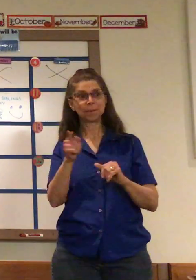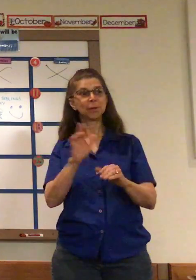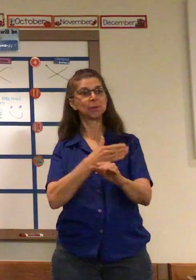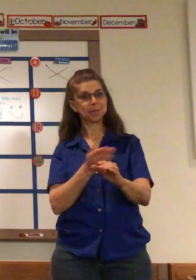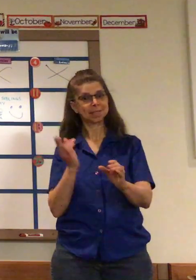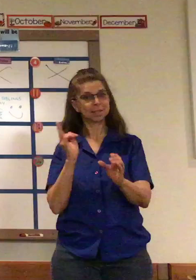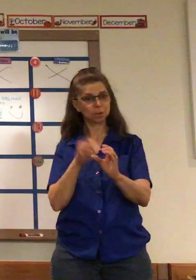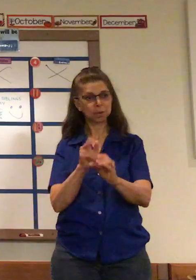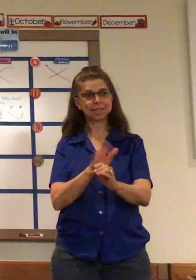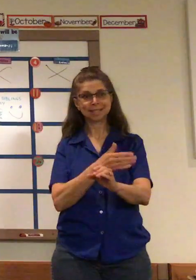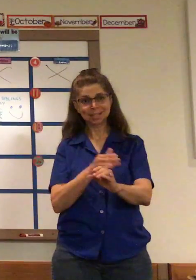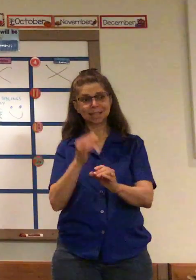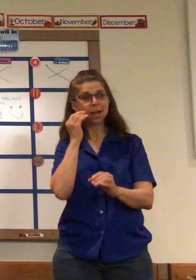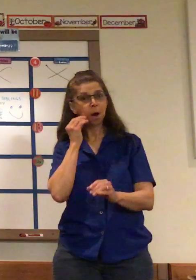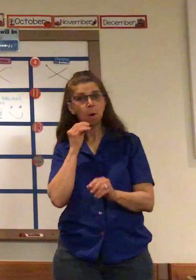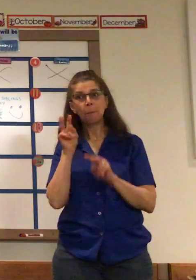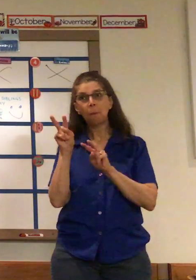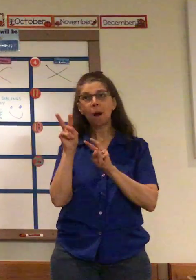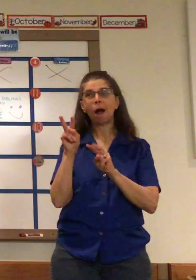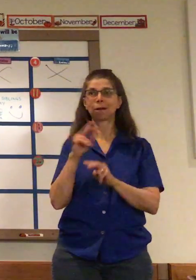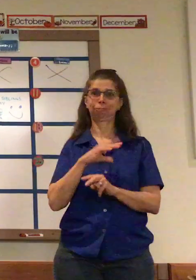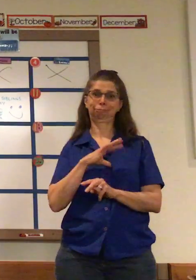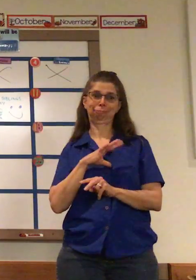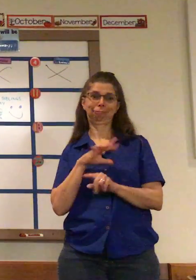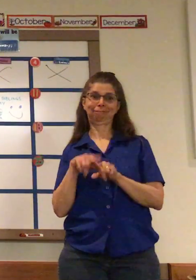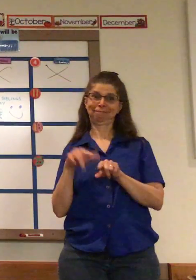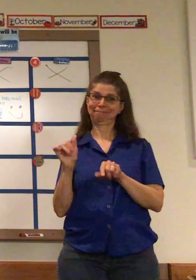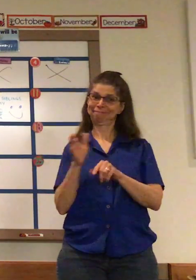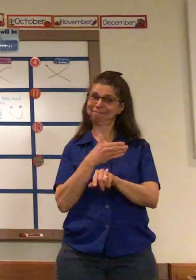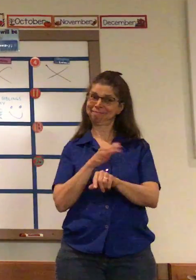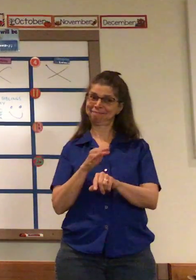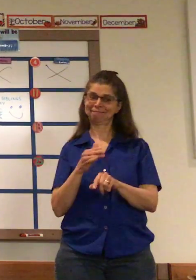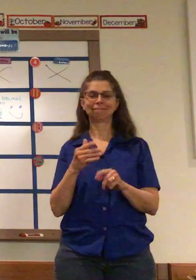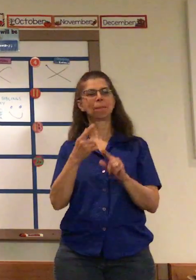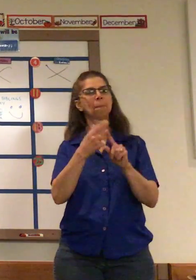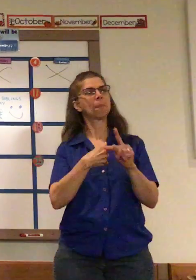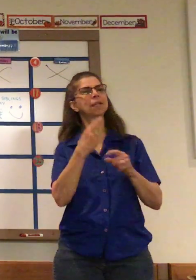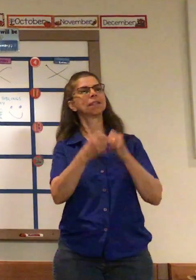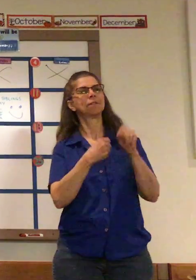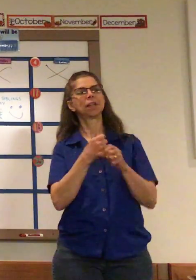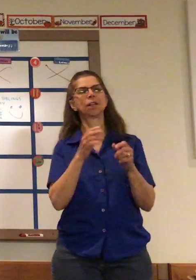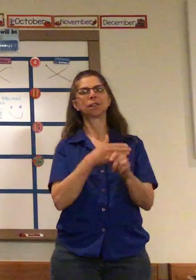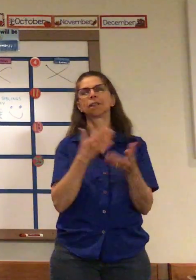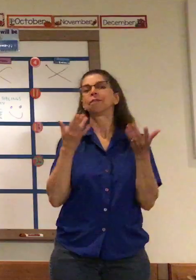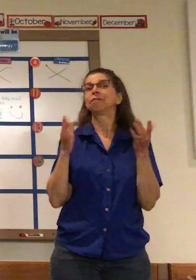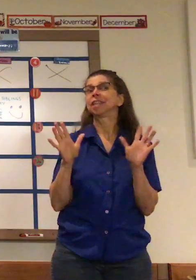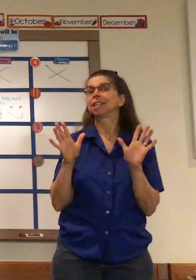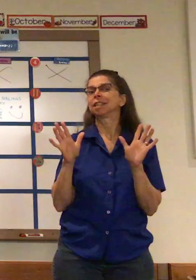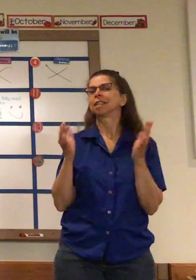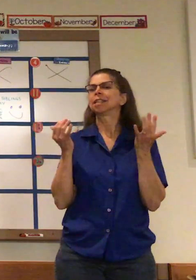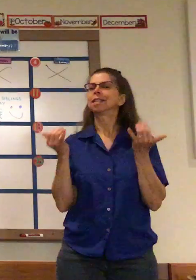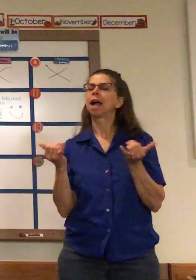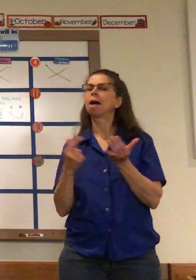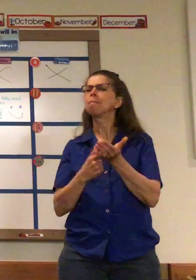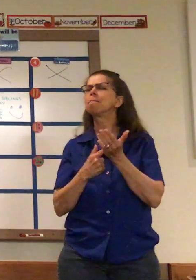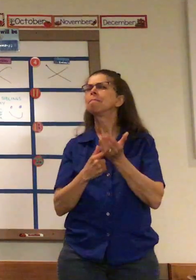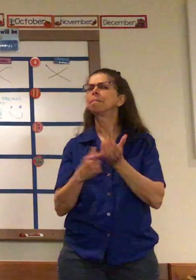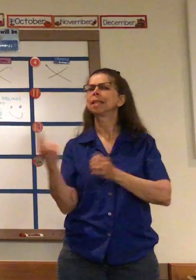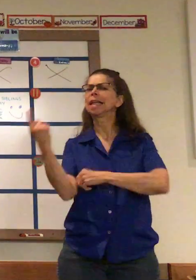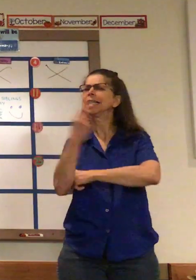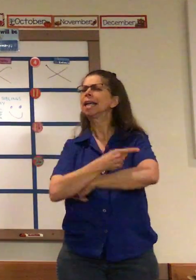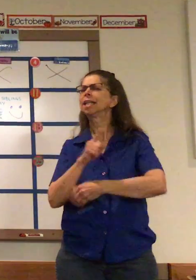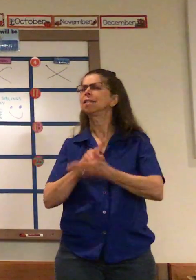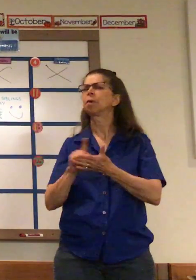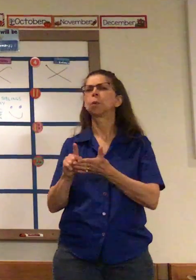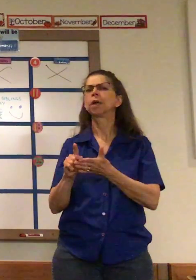along at home. So now that we've done our months of the year song, we're going to talk about our days of the